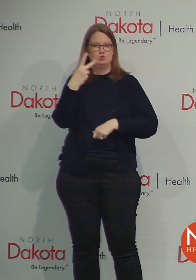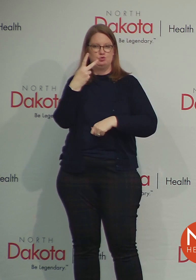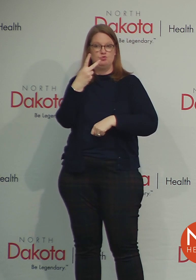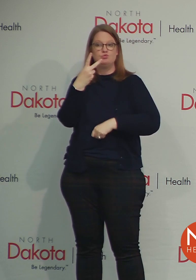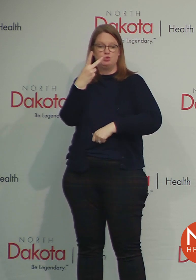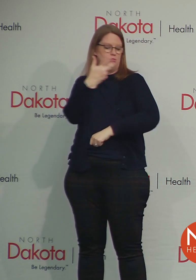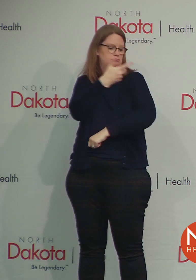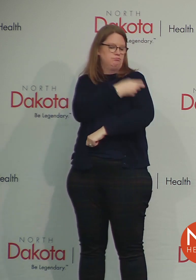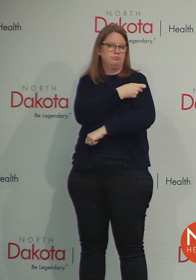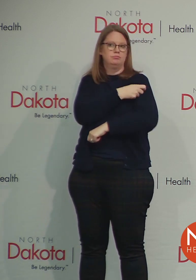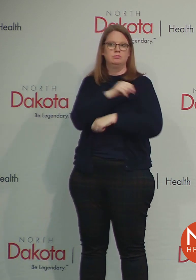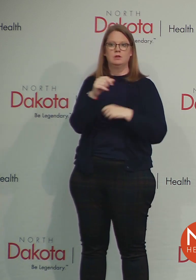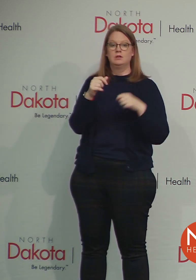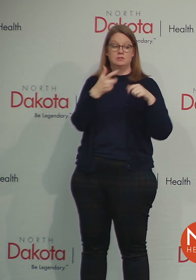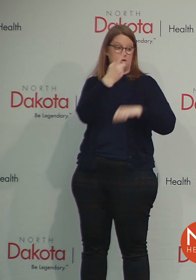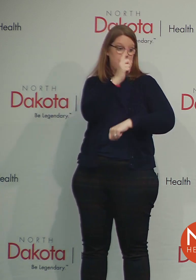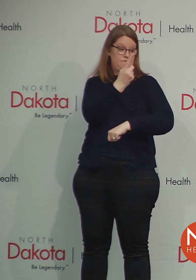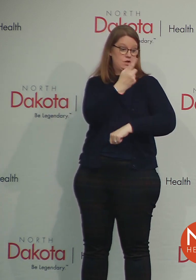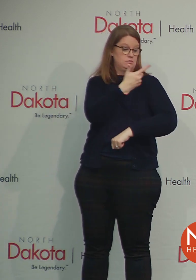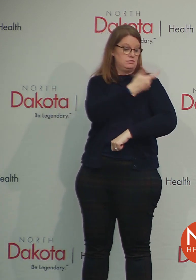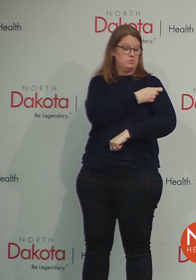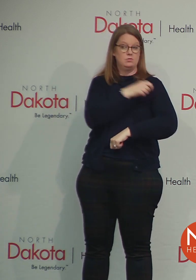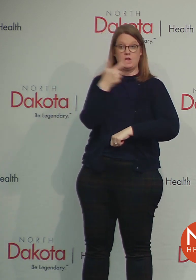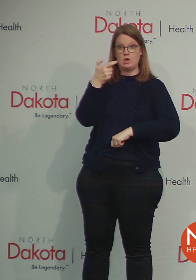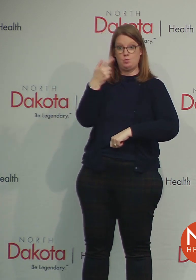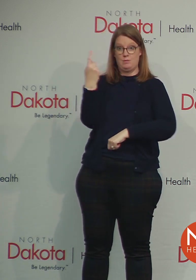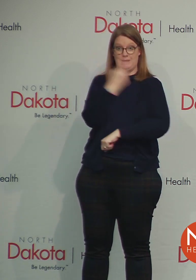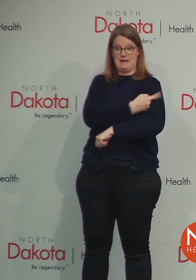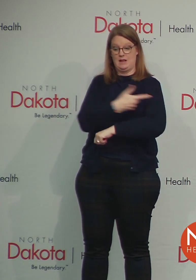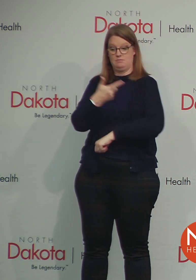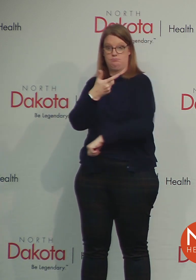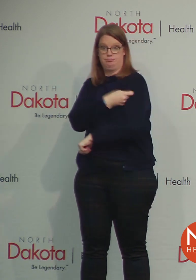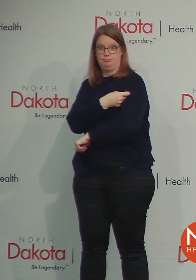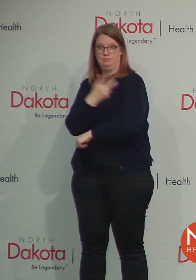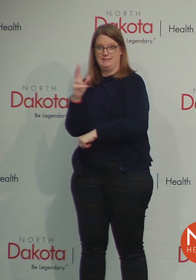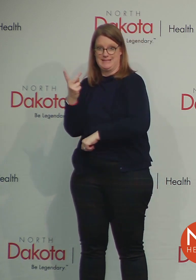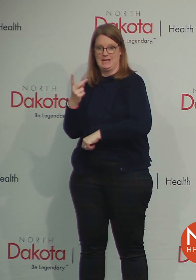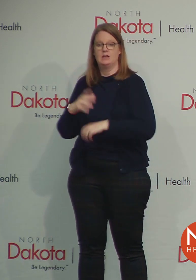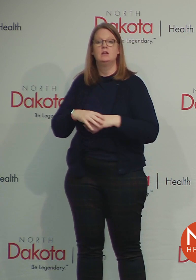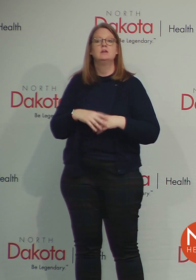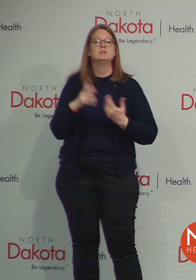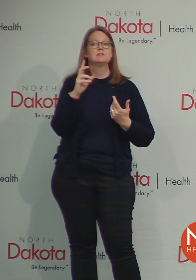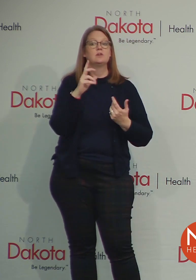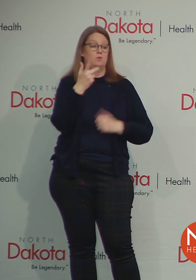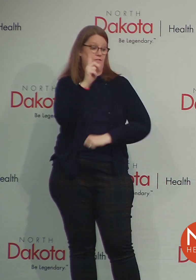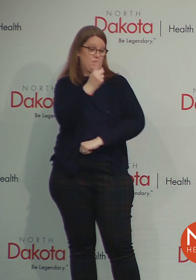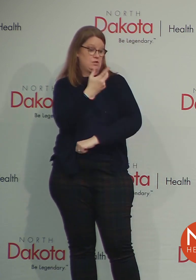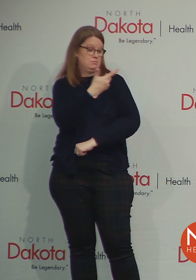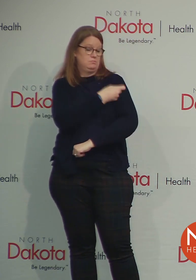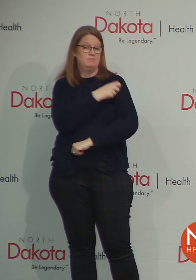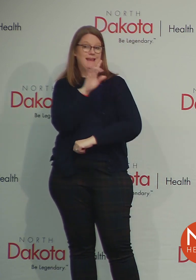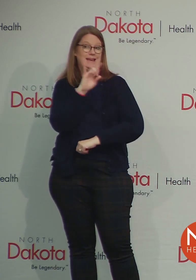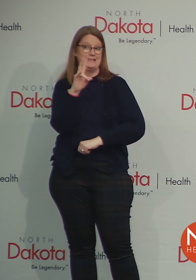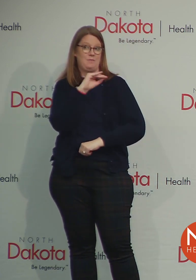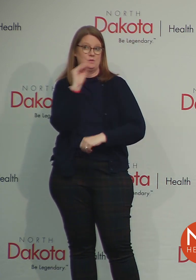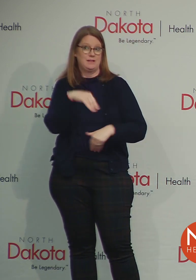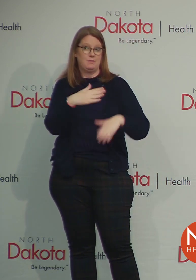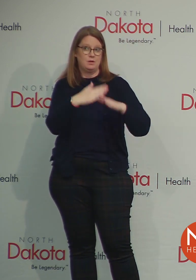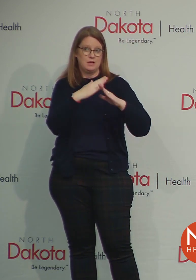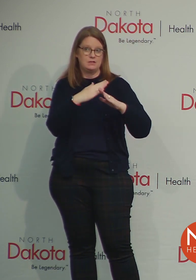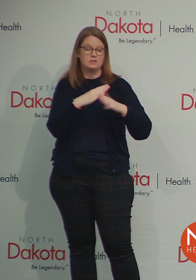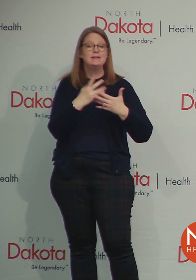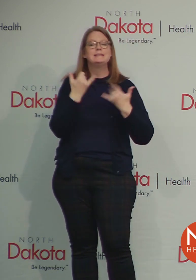showing about 82% protection after one dose. Now, having said that, the vaccine will still be recommended to have